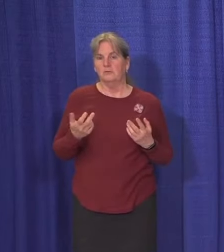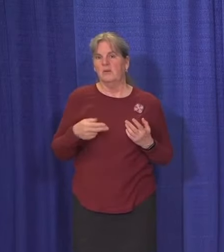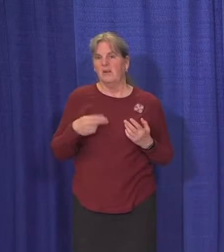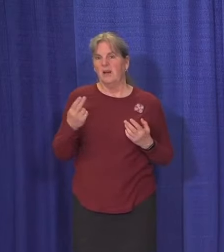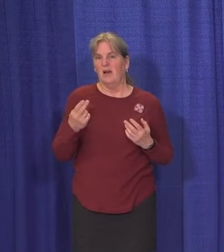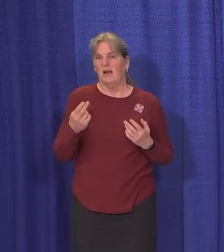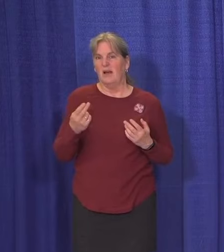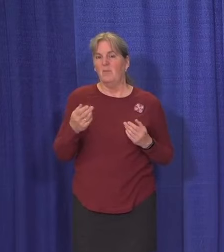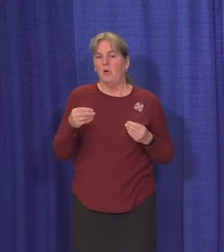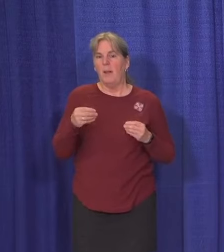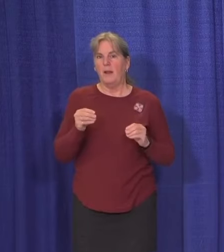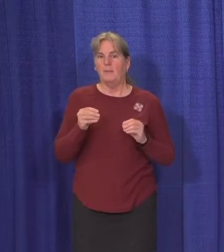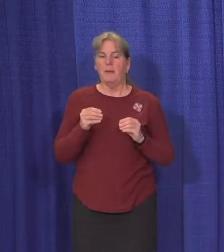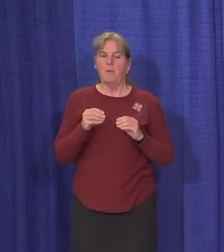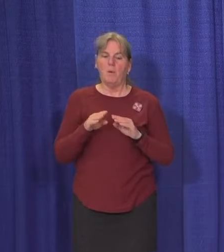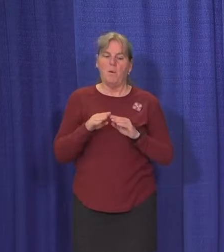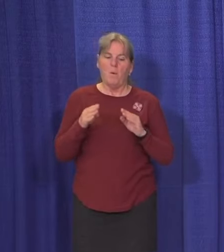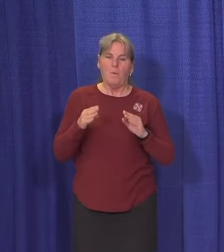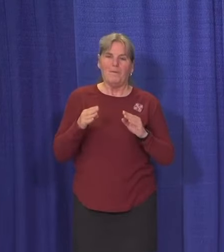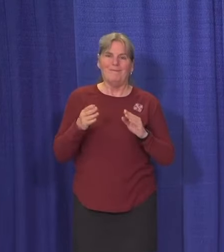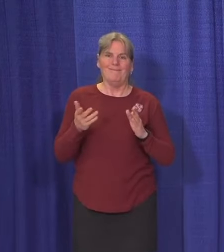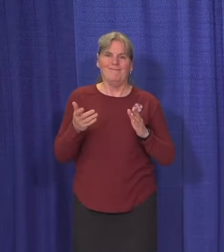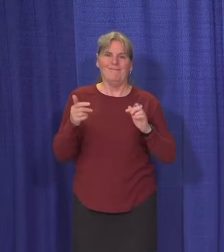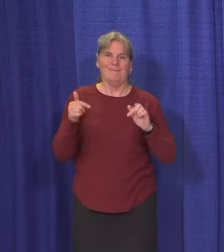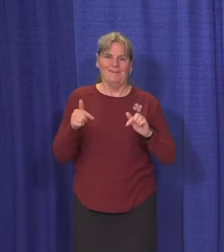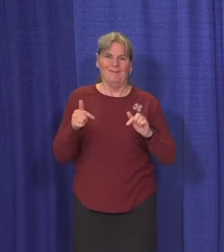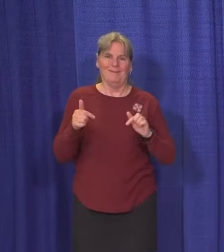it's there is almost a natural phasing in